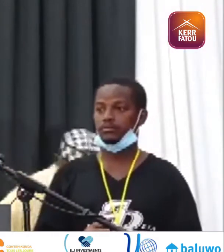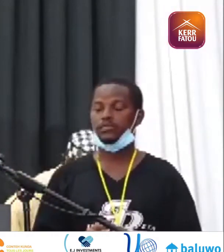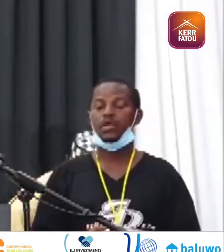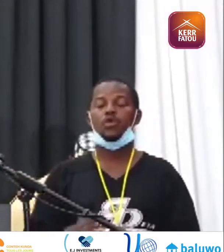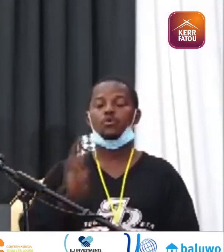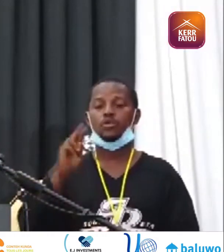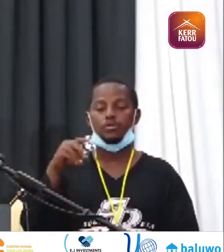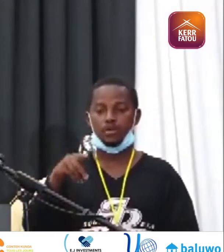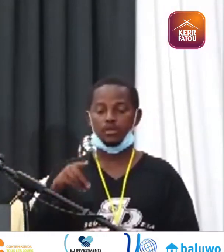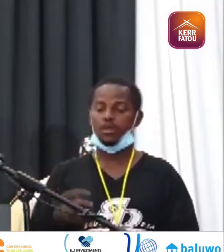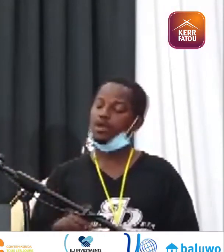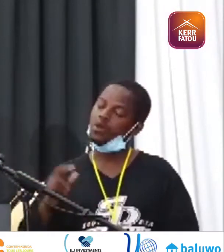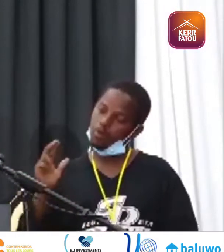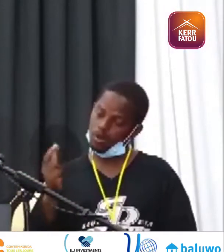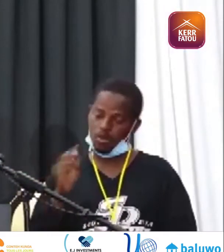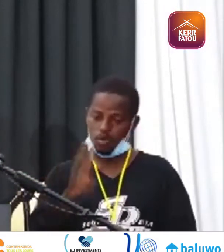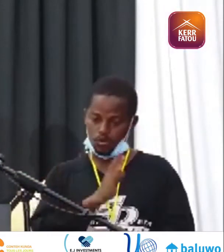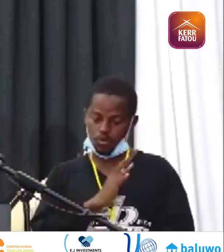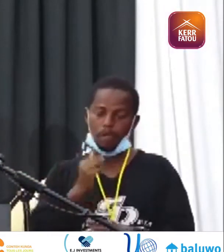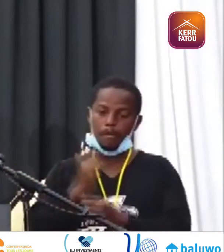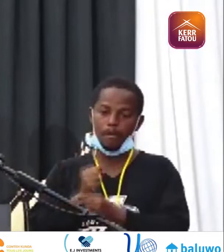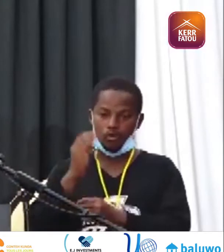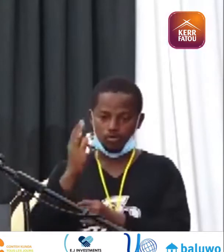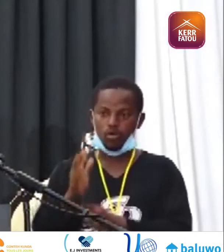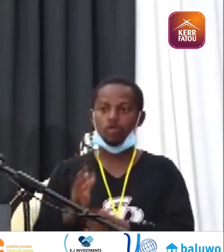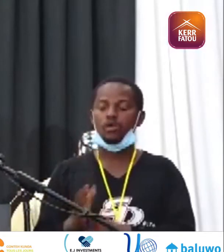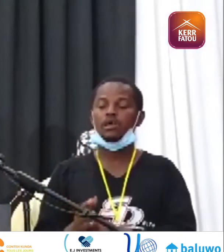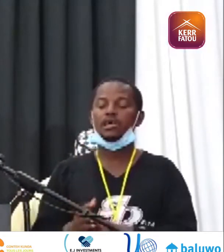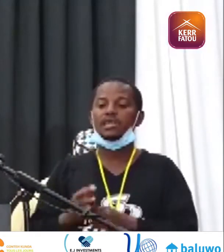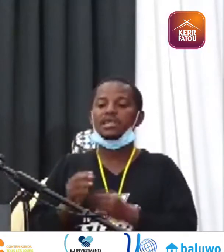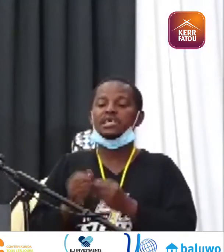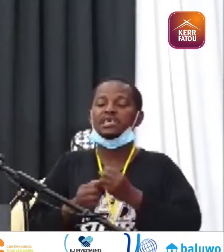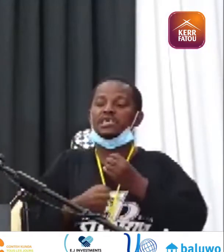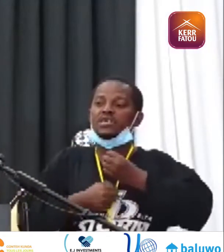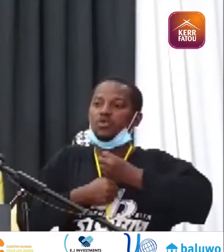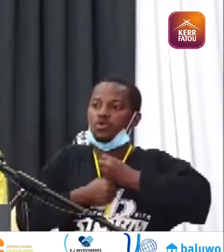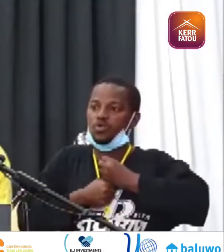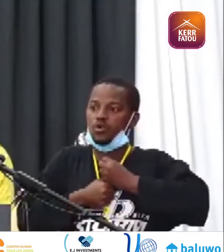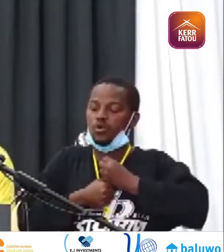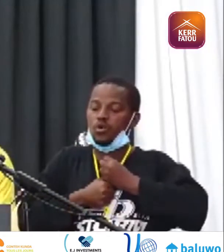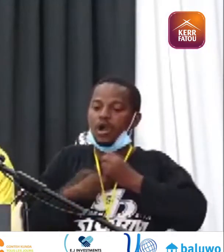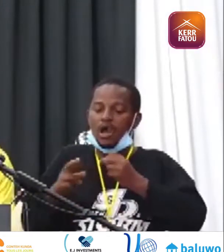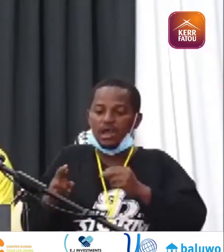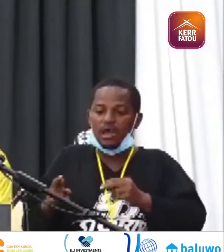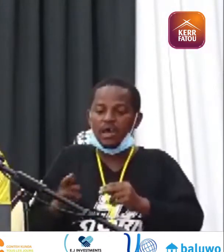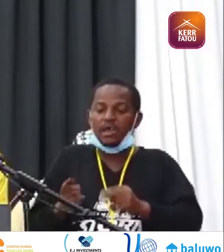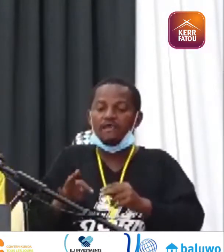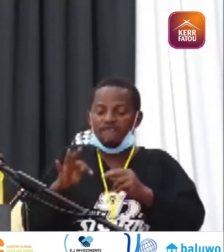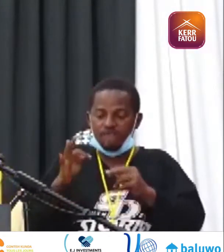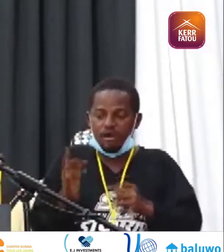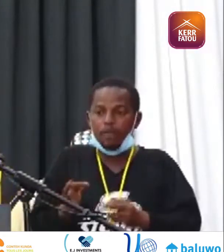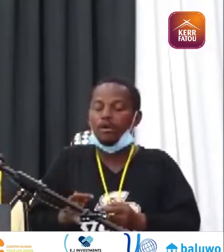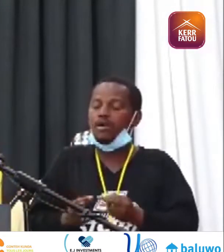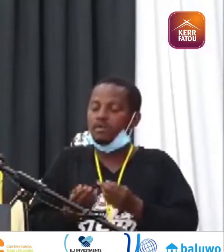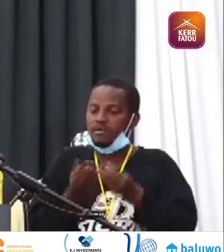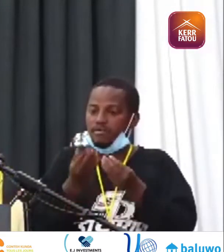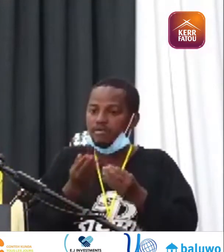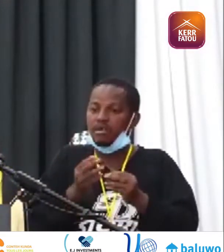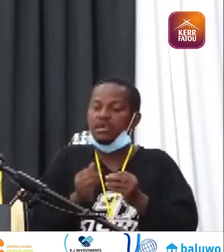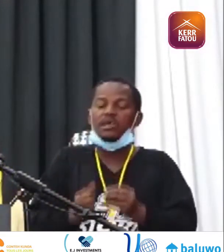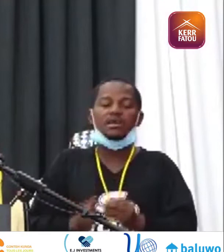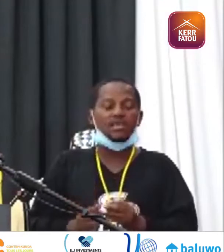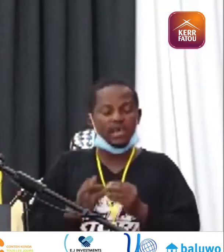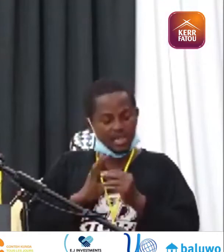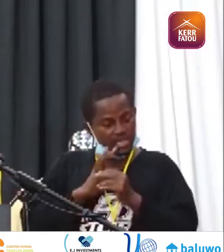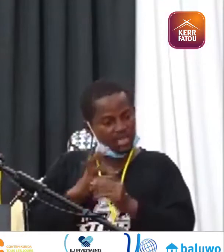The UDP will also ensure that the security sector reforms are carried out in the